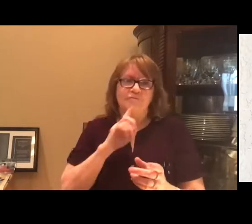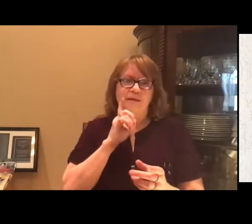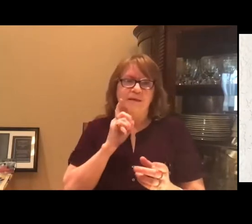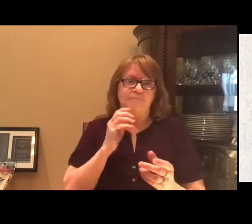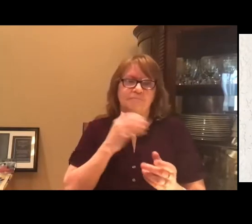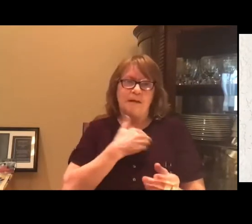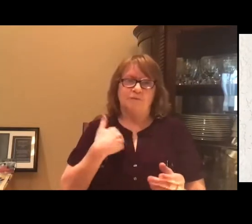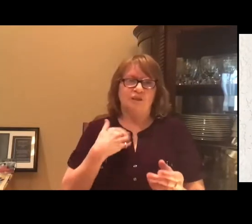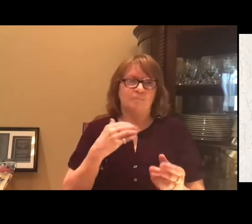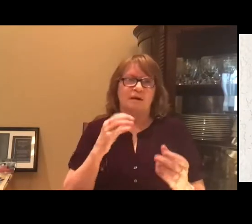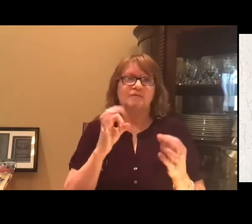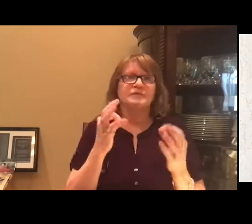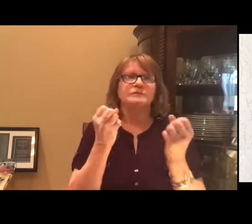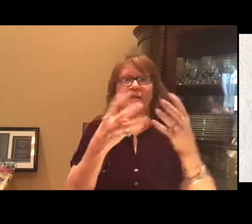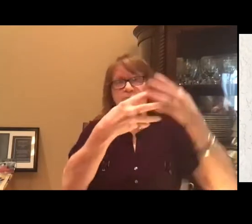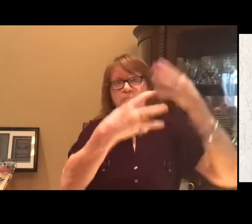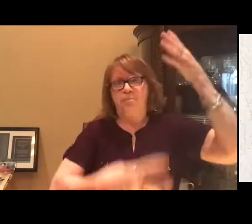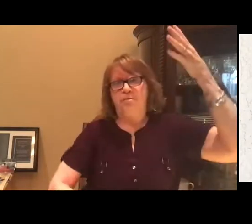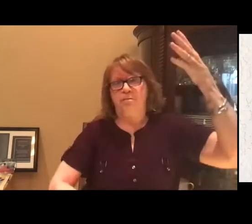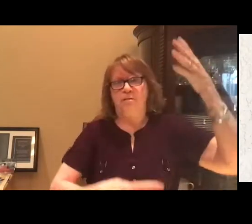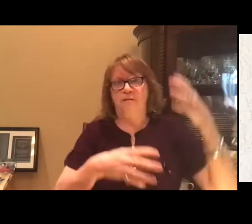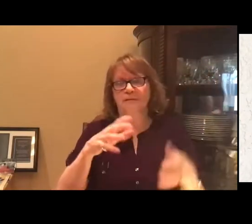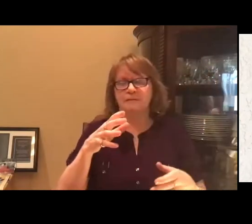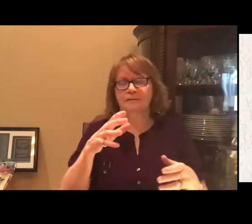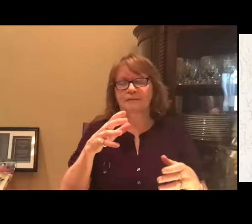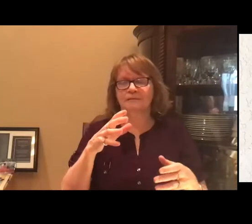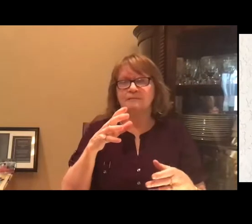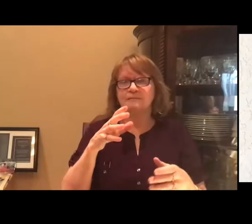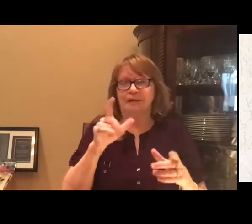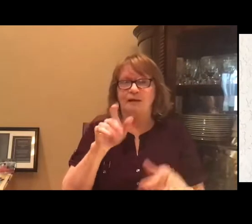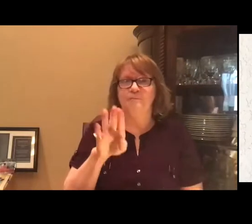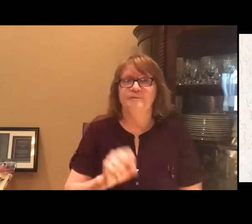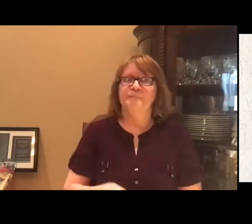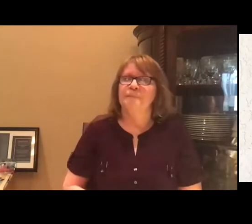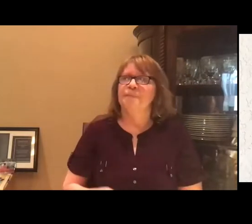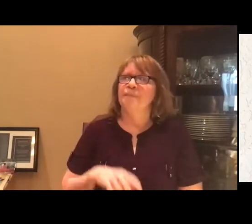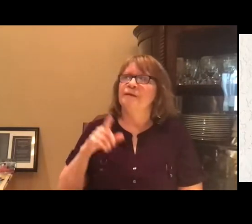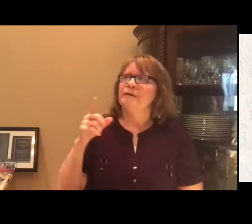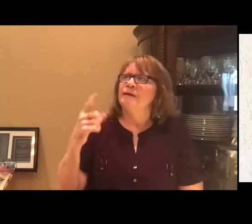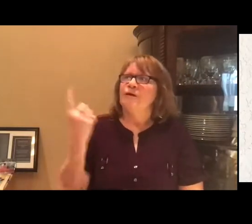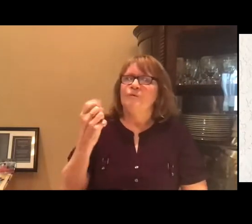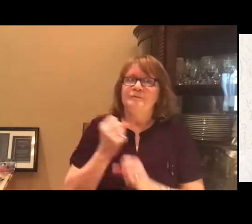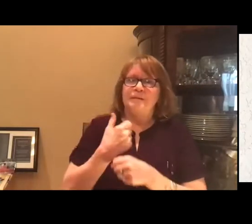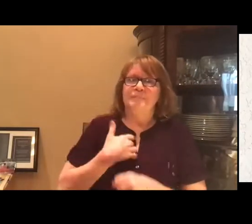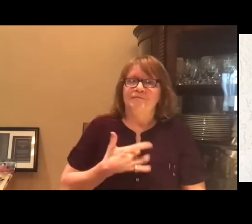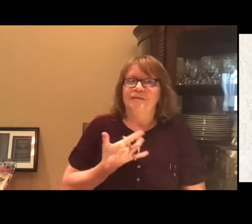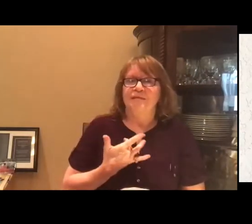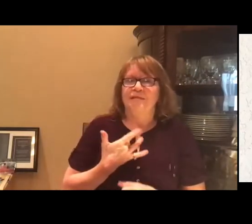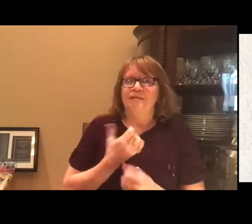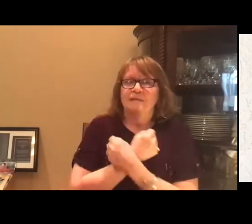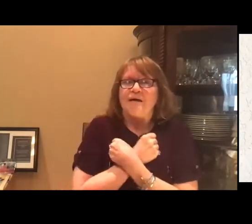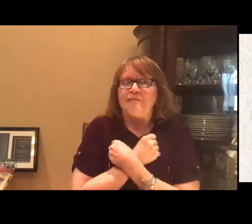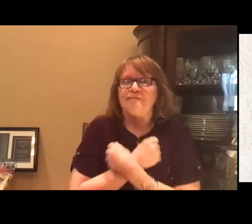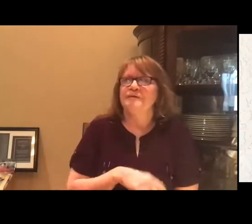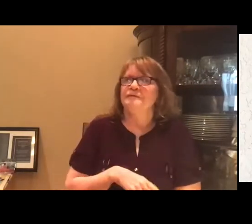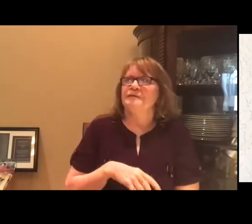in. He was always loving and funny, but